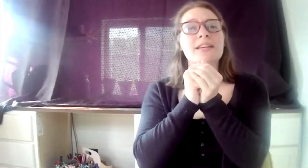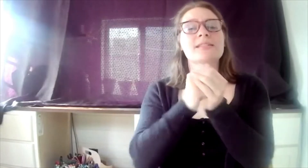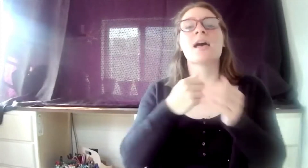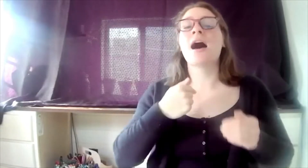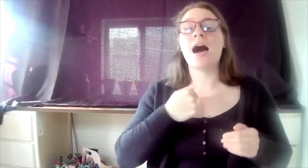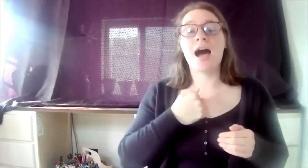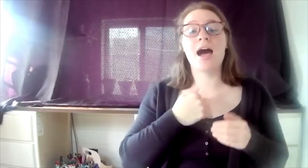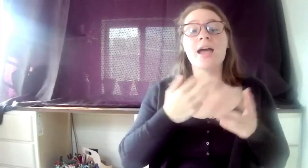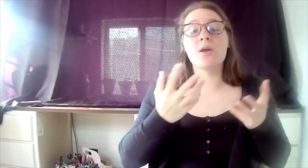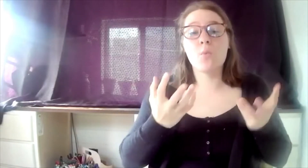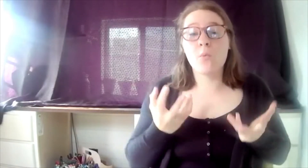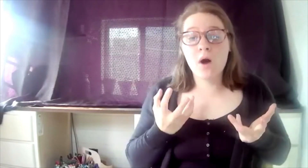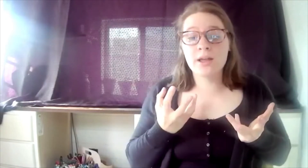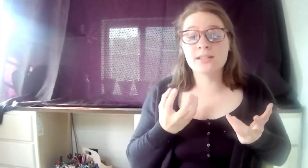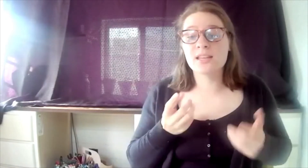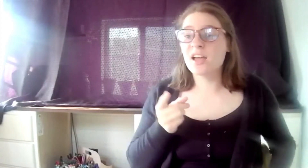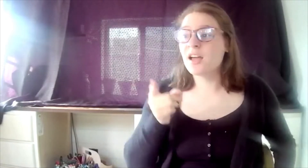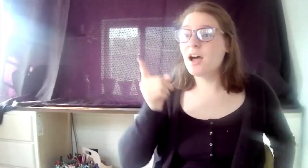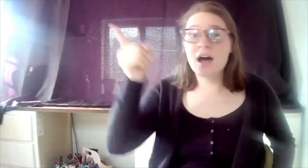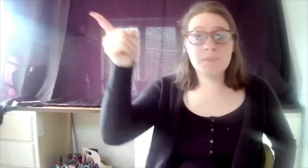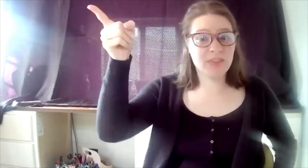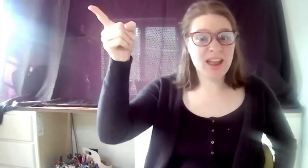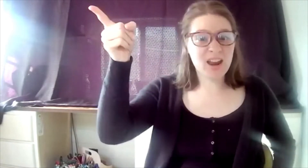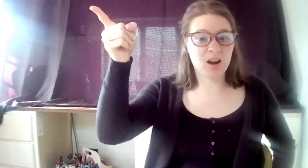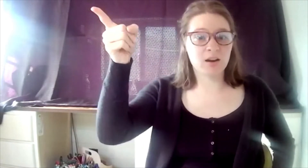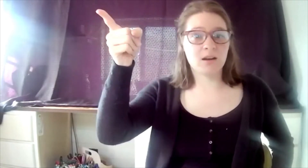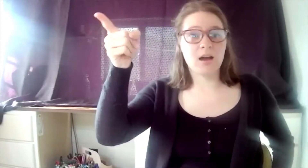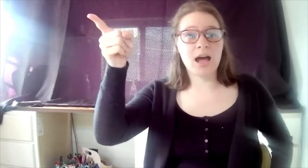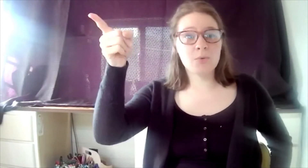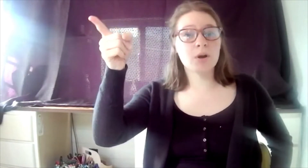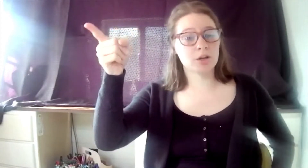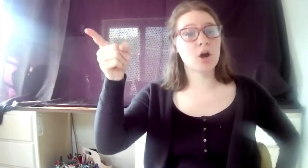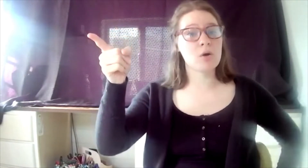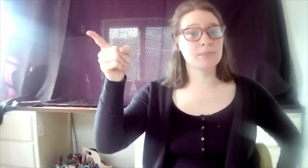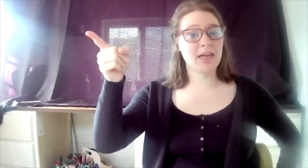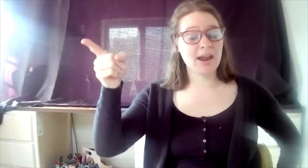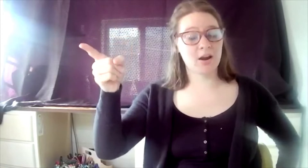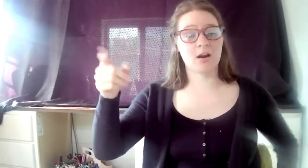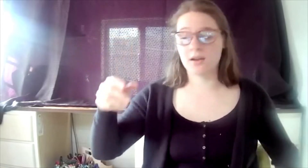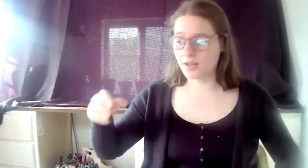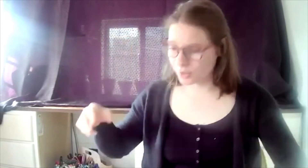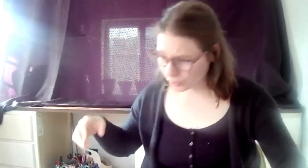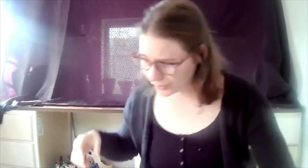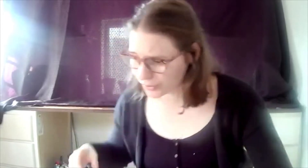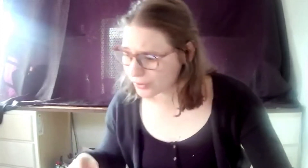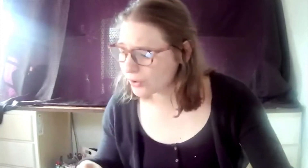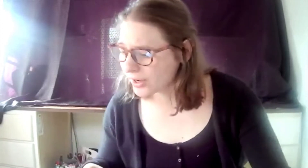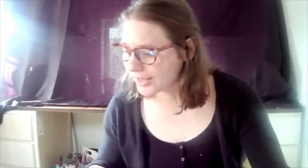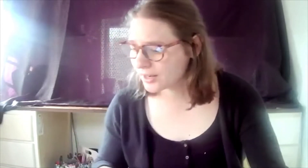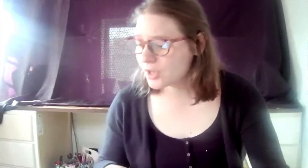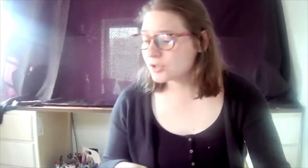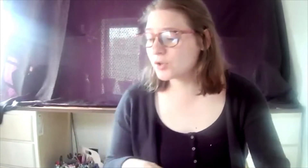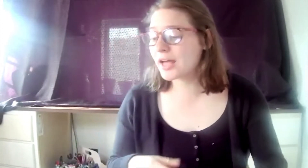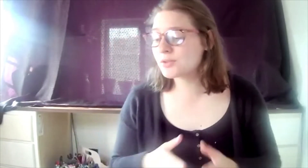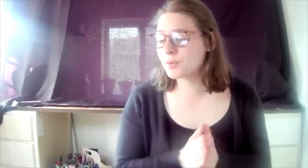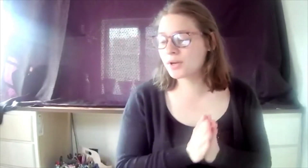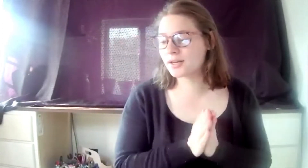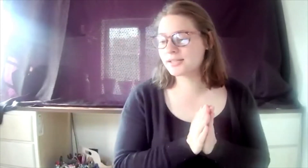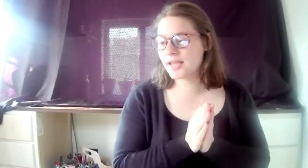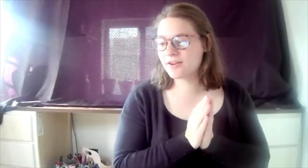please, I want up there. I want to go up there. Good. So that's what we're going to say